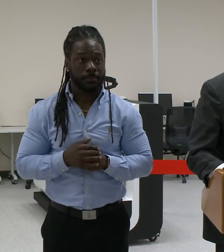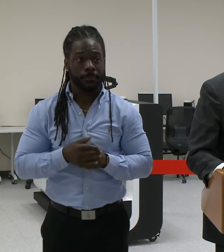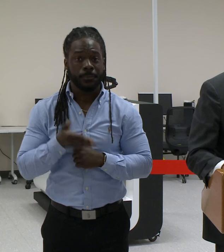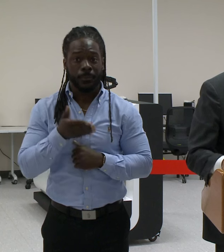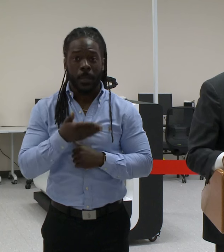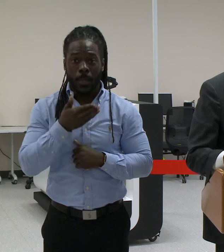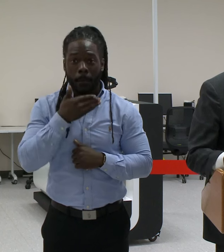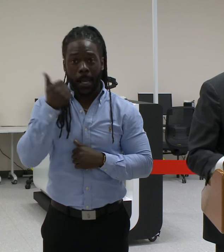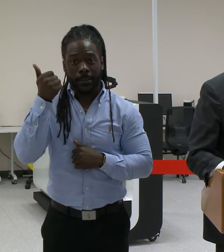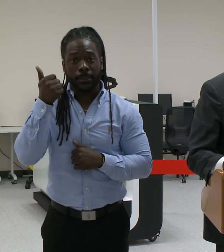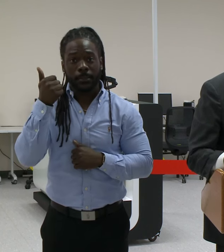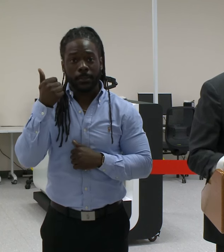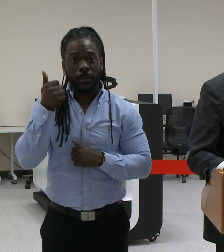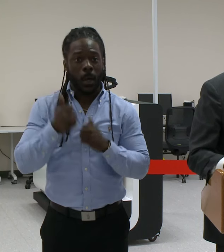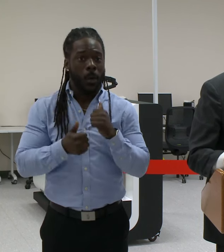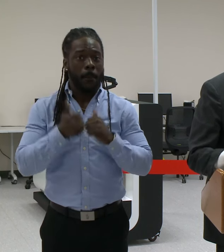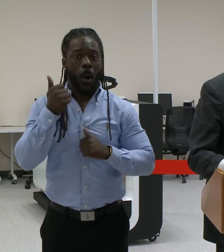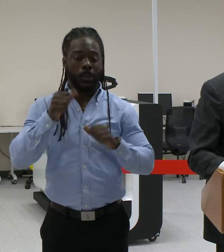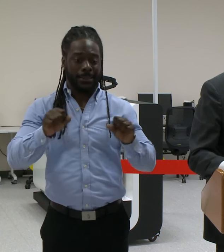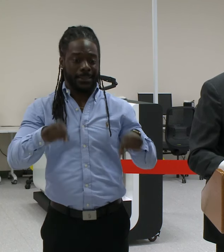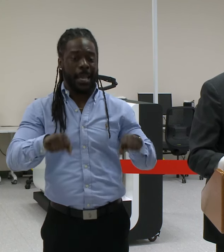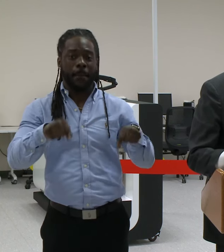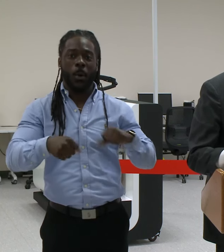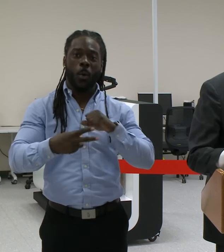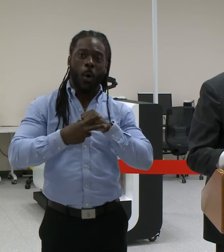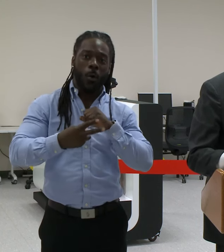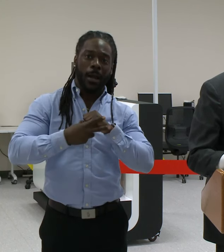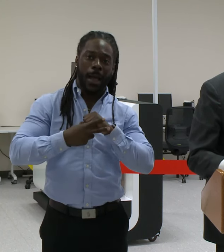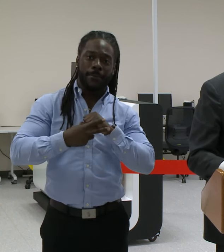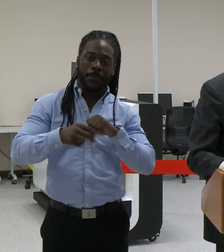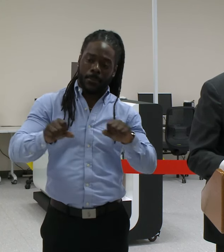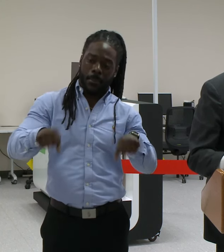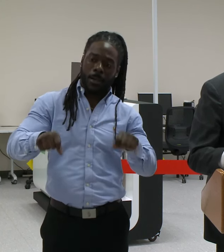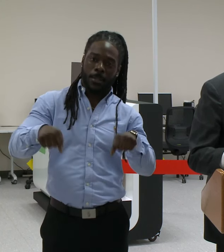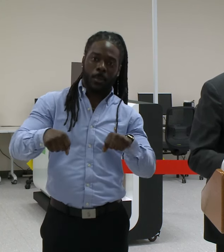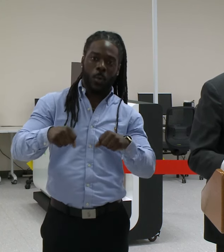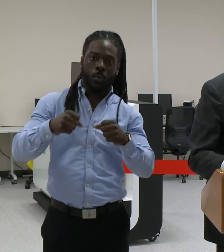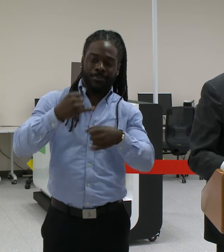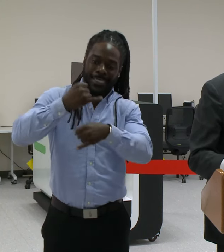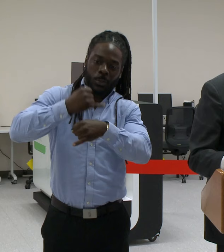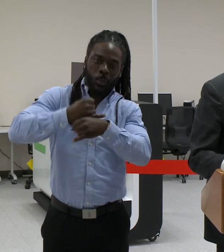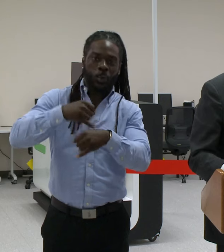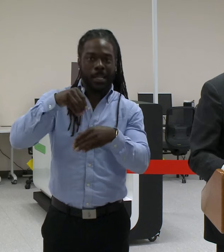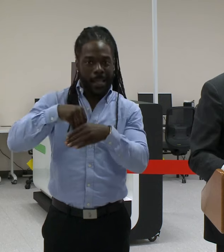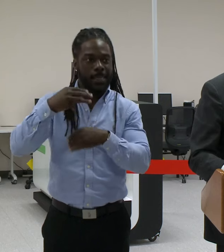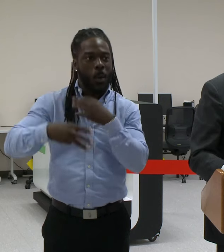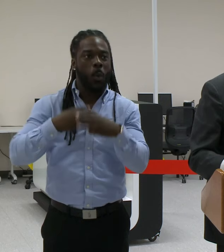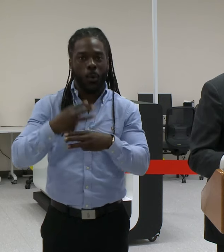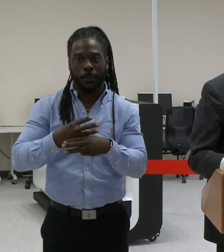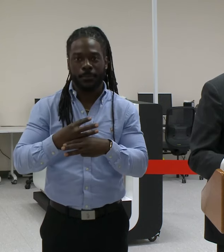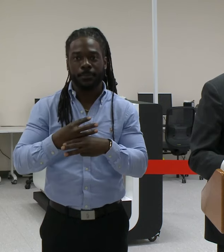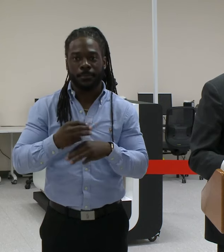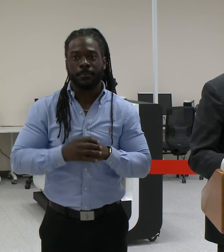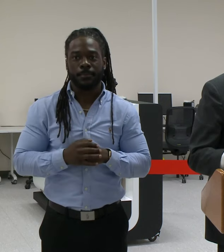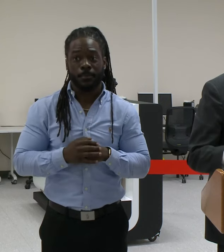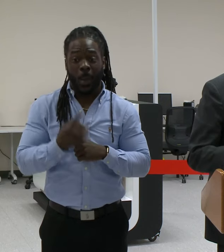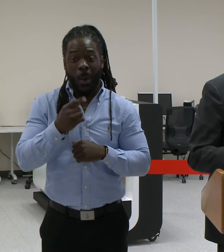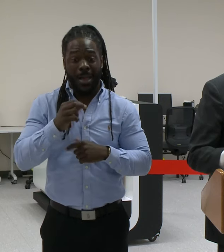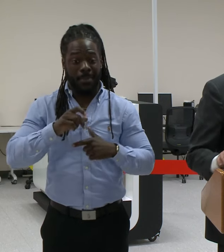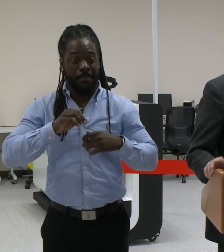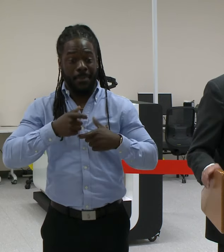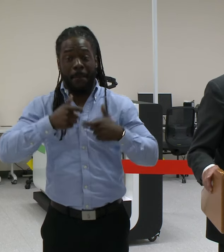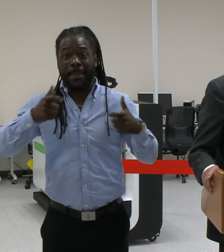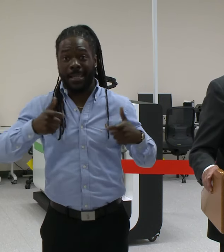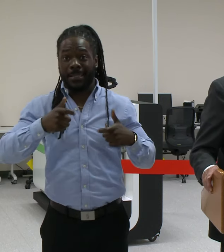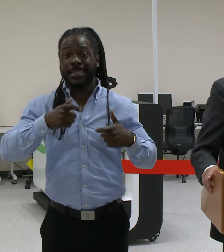is the best, most able archival institution in the entire world. One of the largest, but